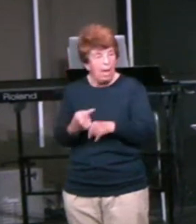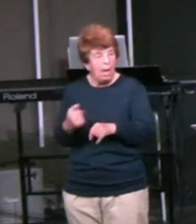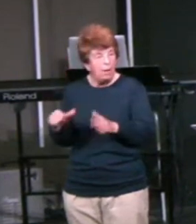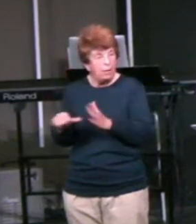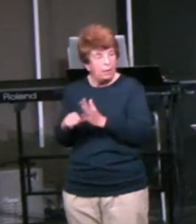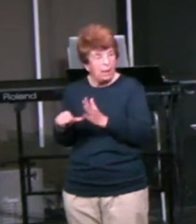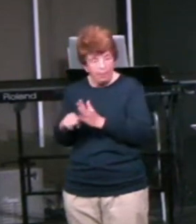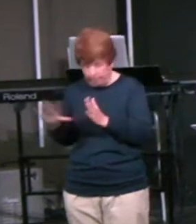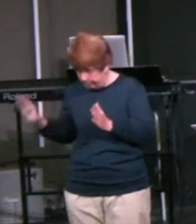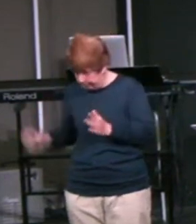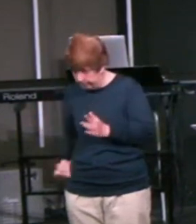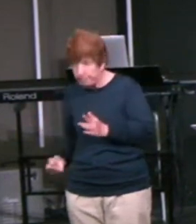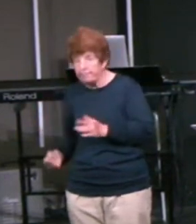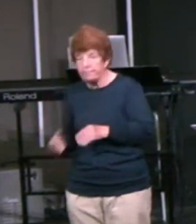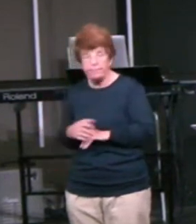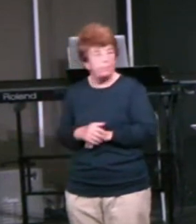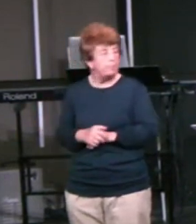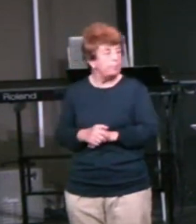income.